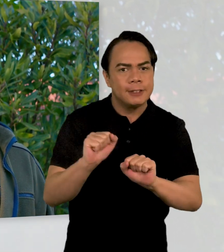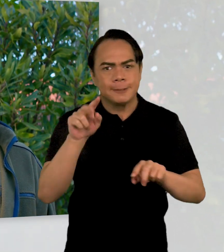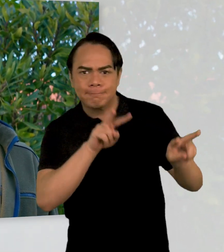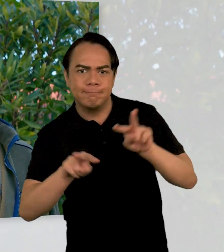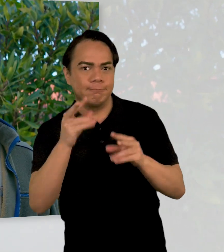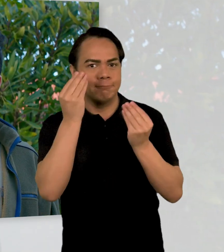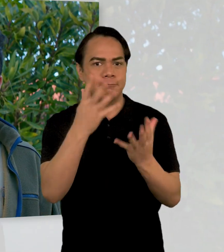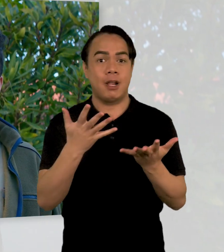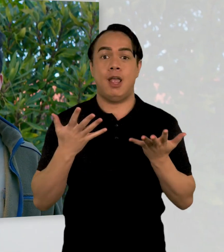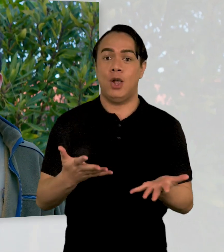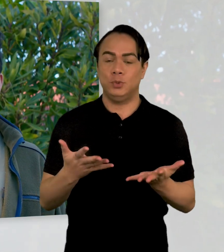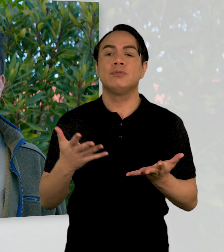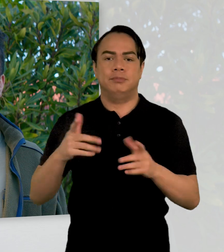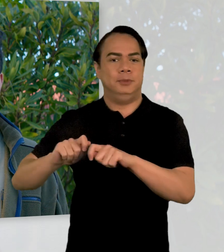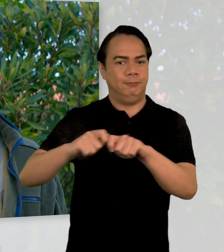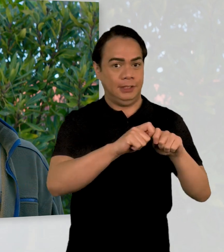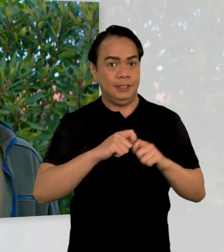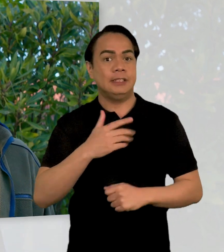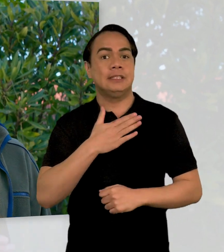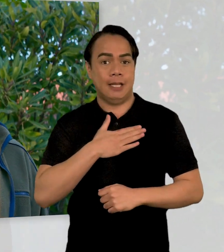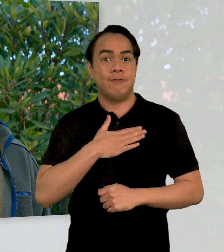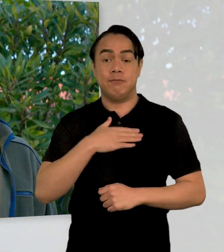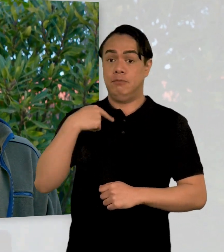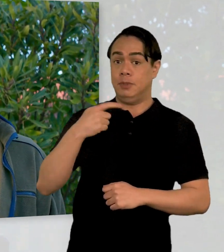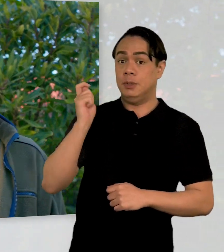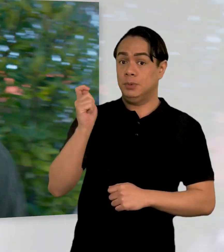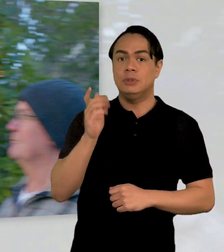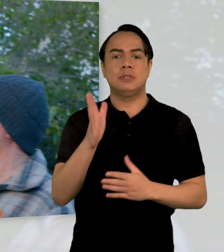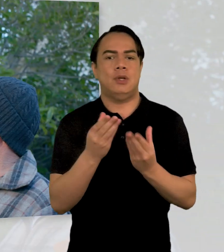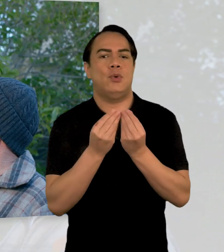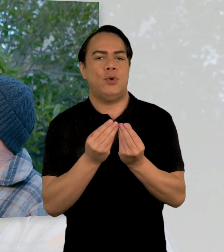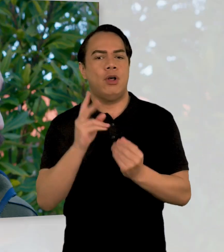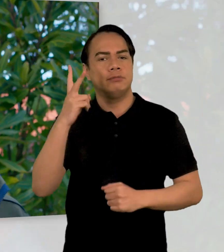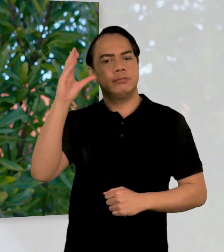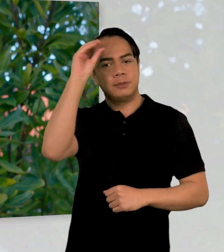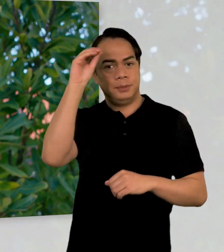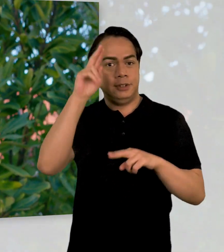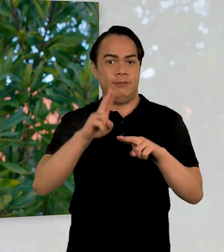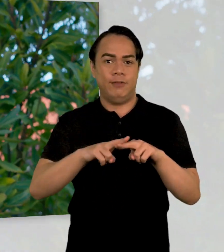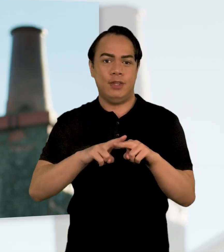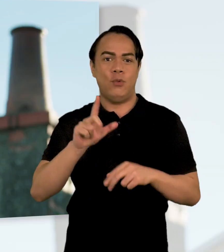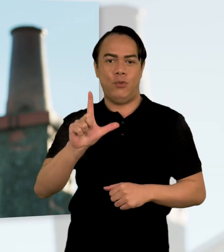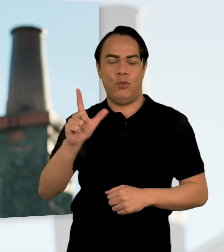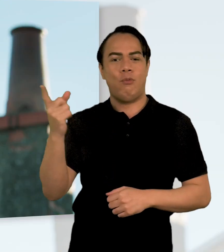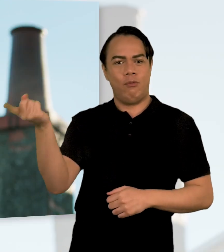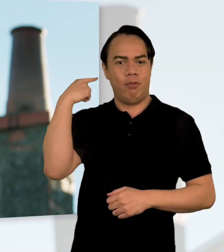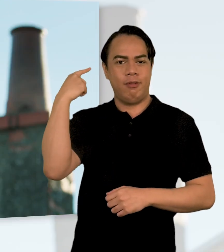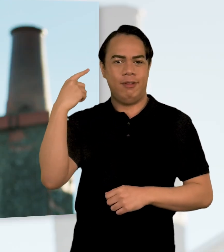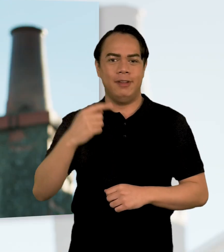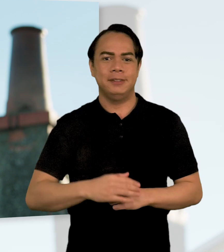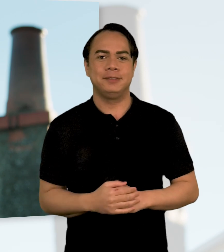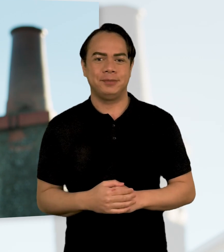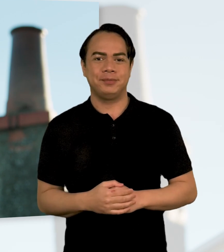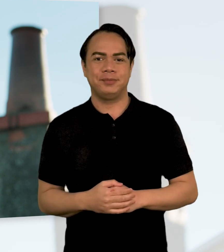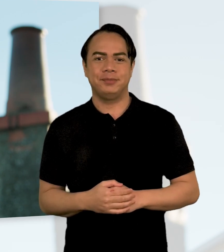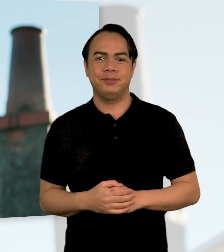safe. Me, I just get a second opinion. Let's give Grandpa a shout. You shouted? What do you reckon? If you can, take it